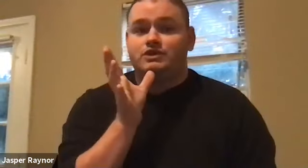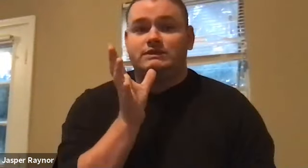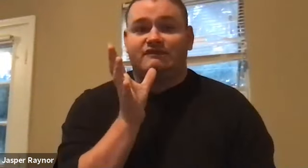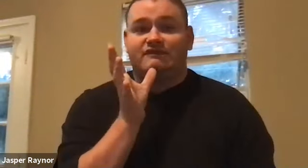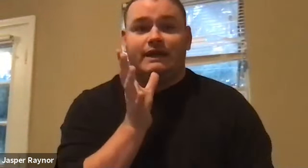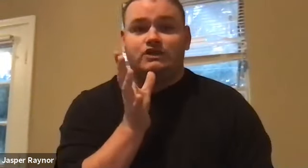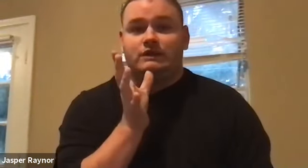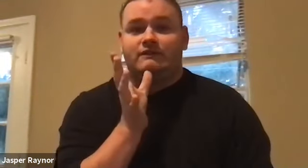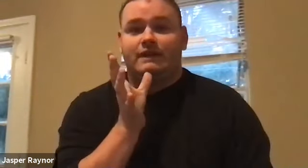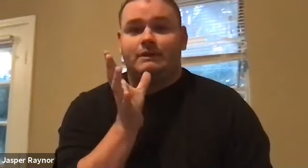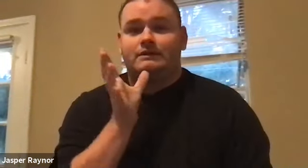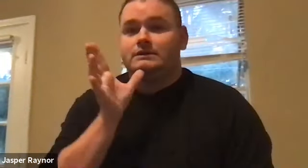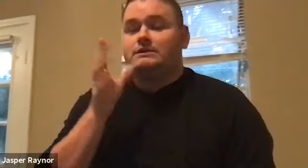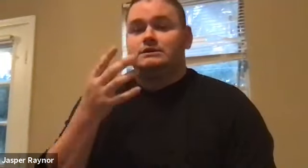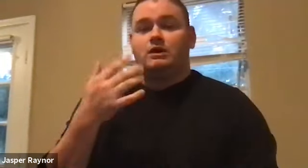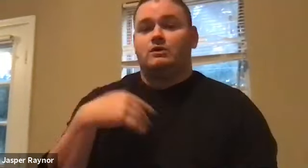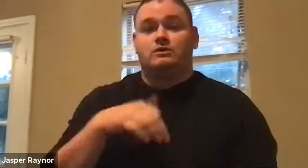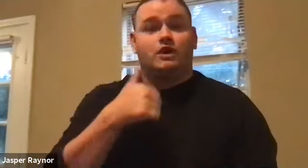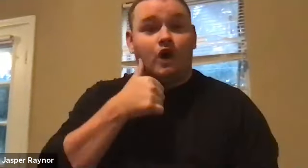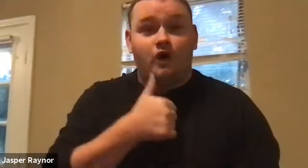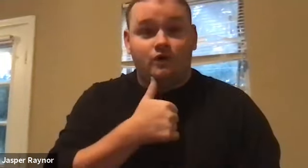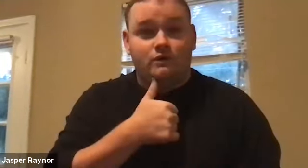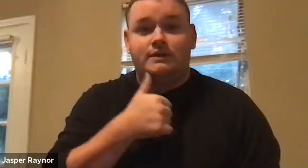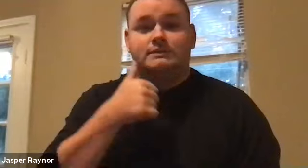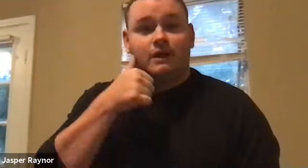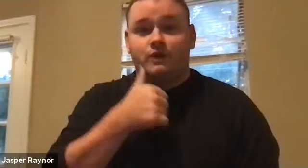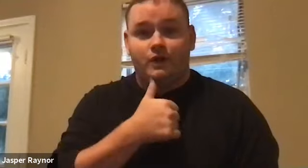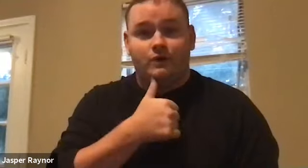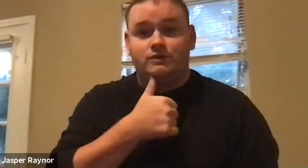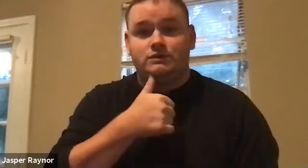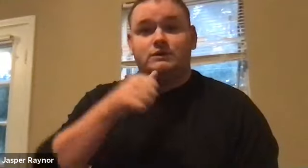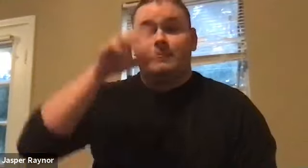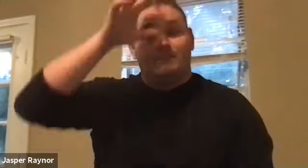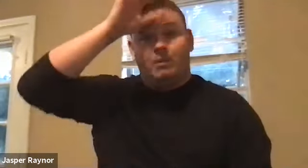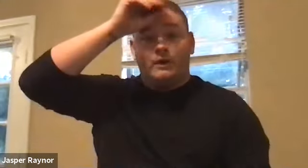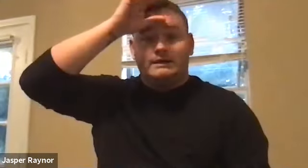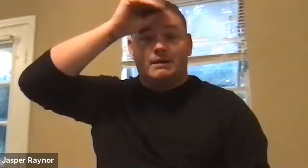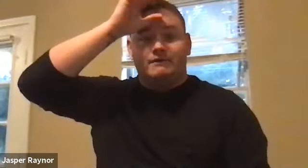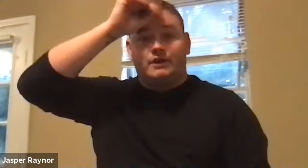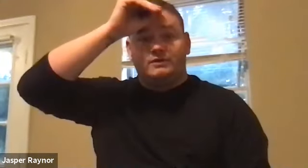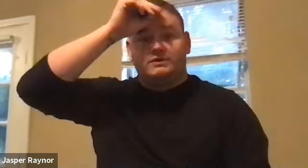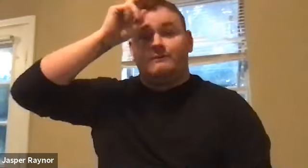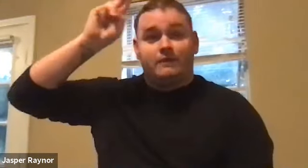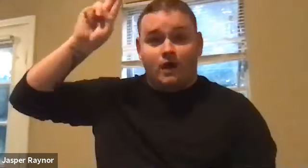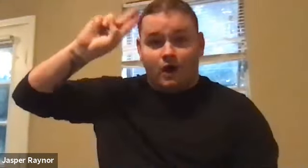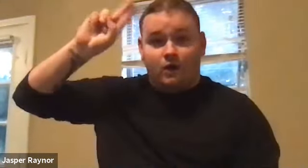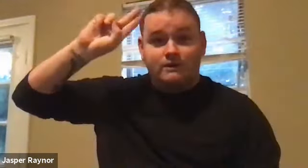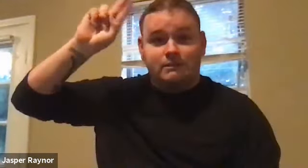She's the foundation of the family. So girl is below your nose, boy is above your nose, uncle is above